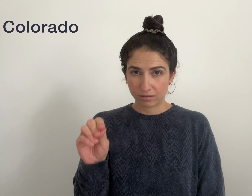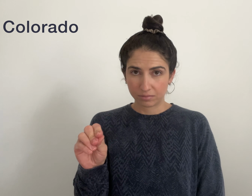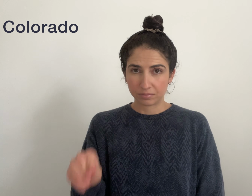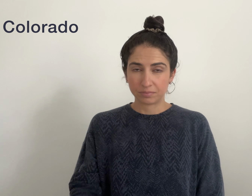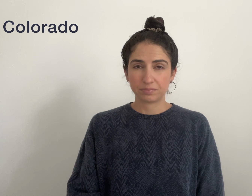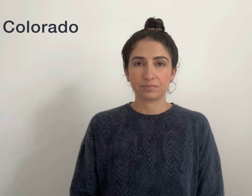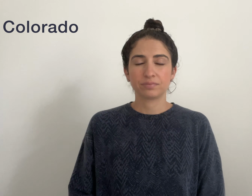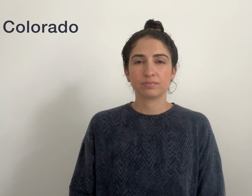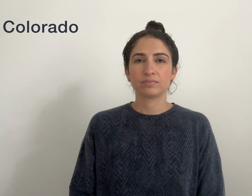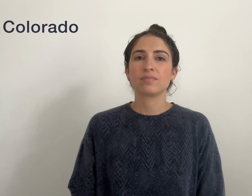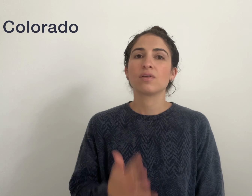Colorado,